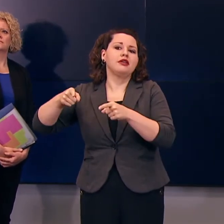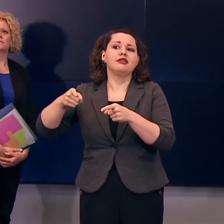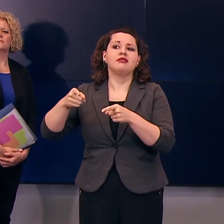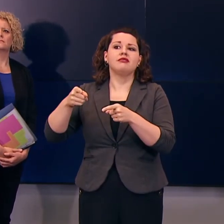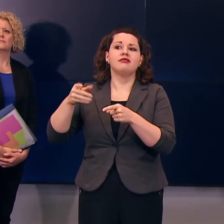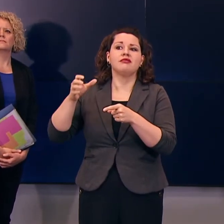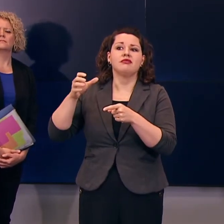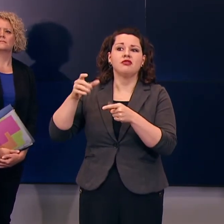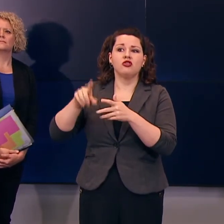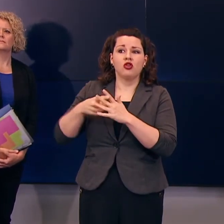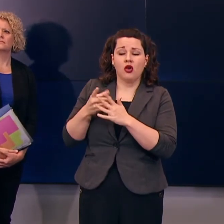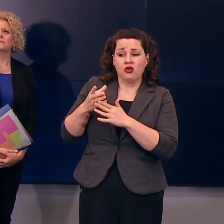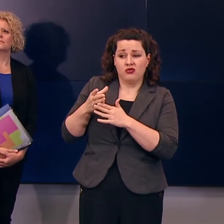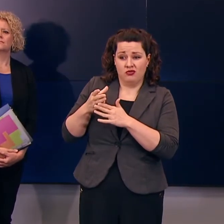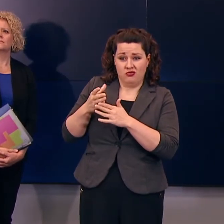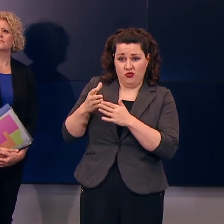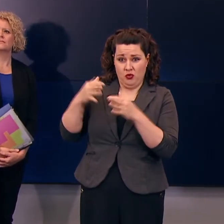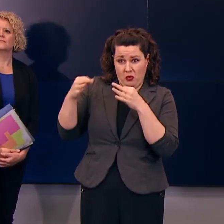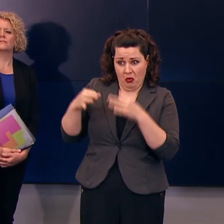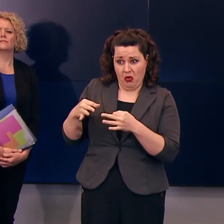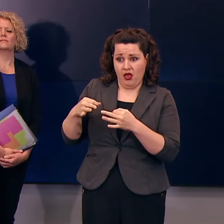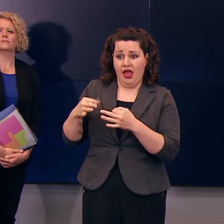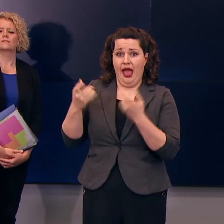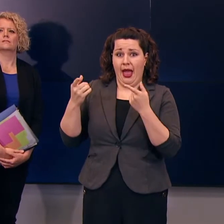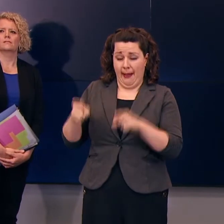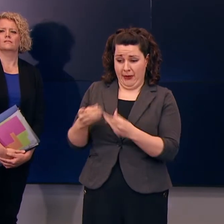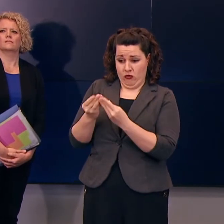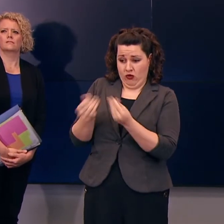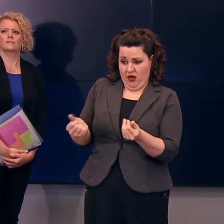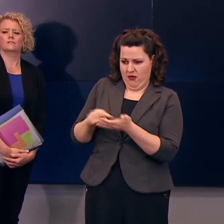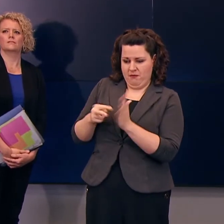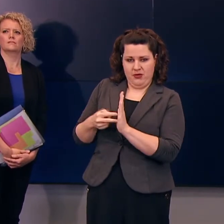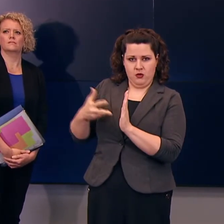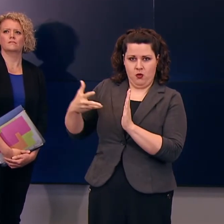you determine when a person is recovered and